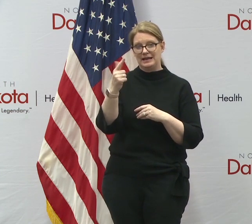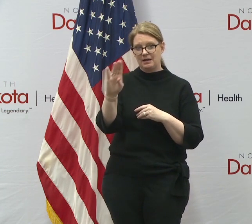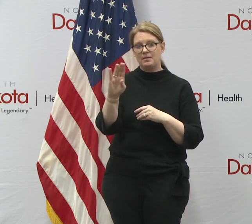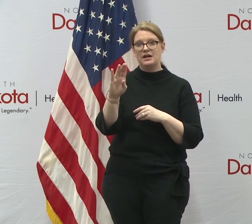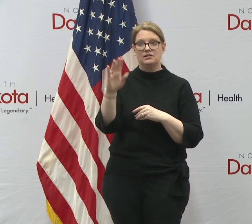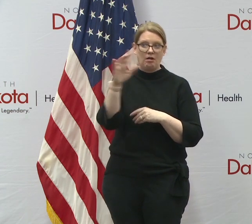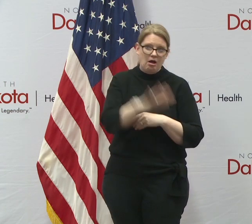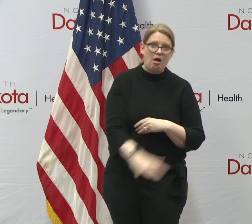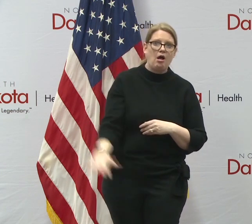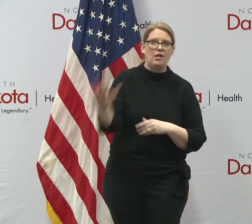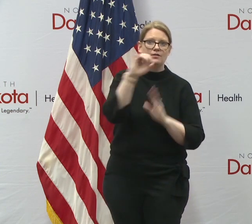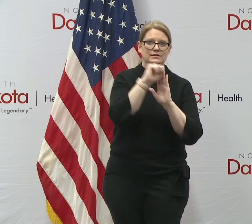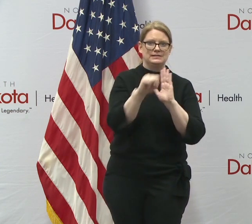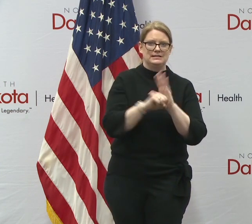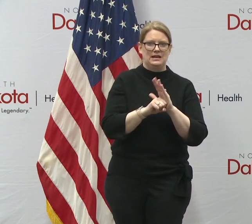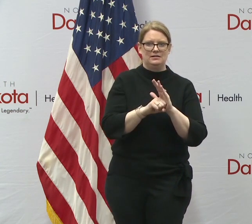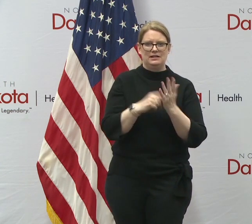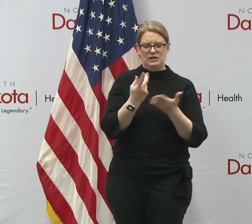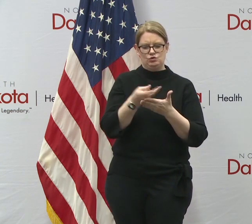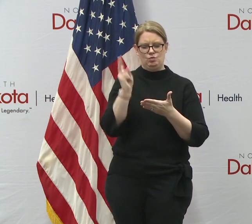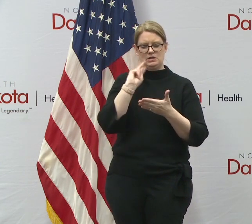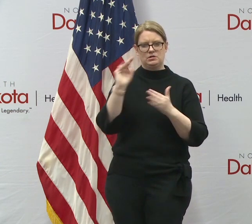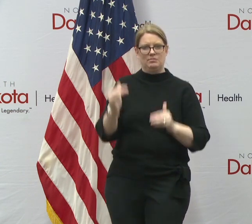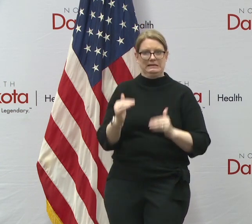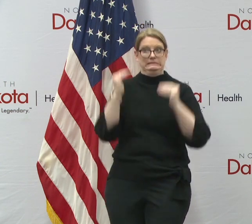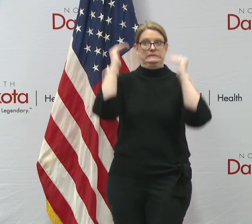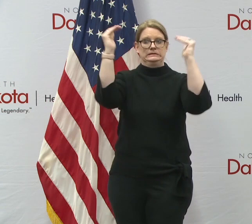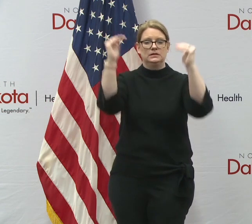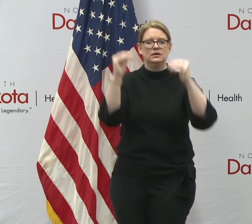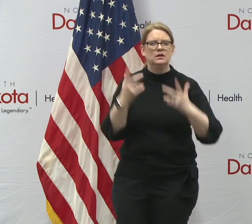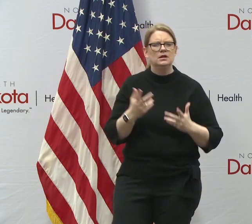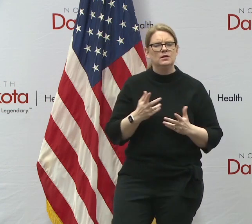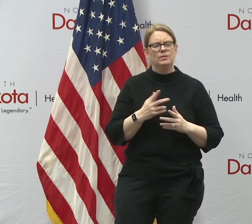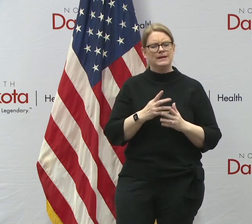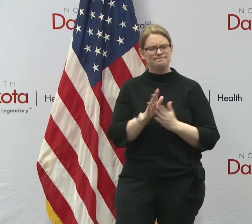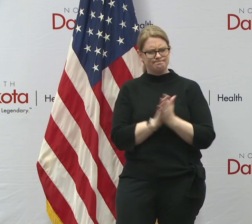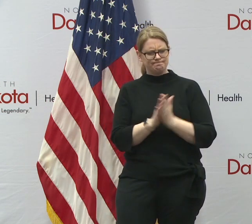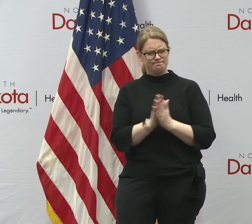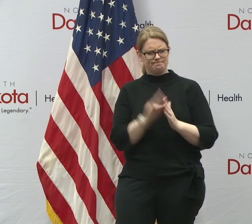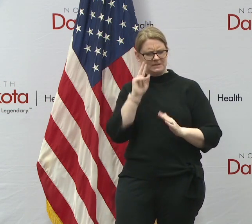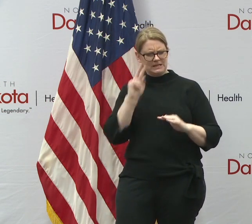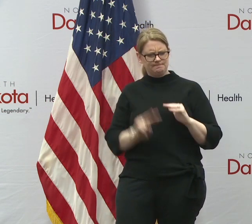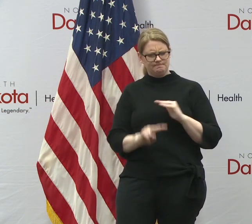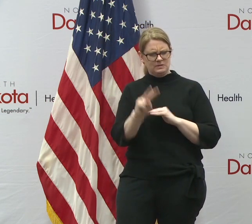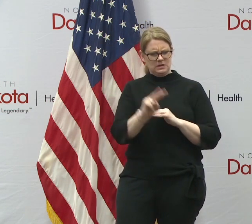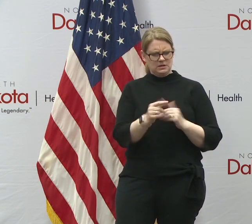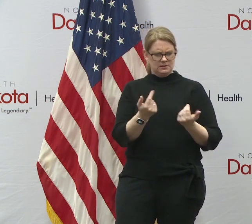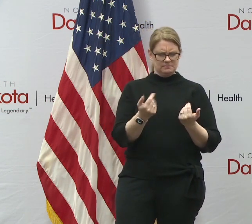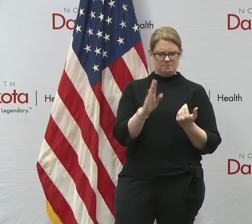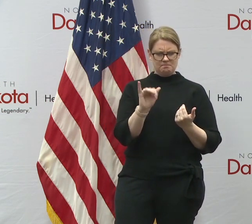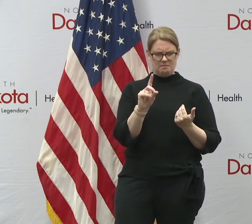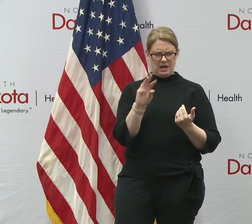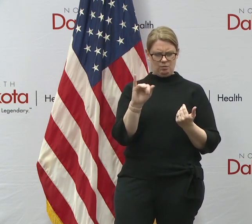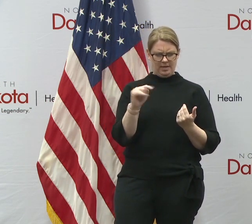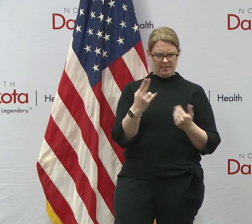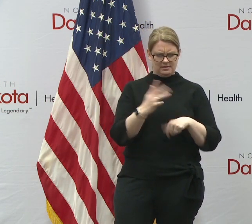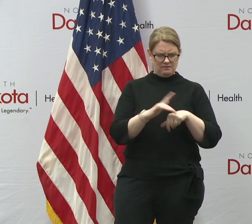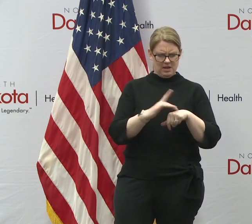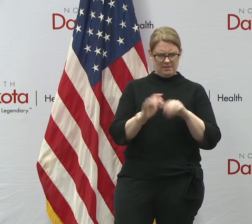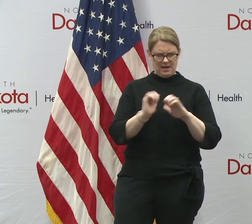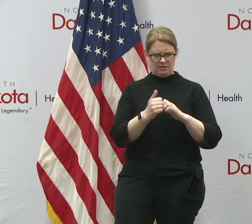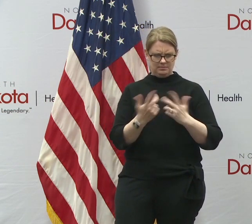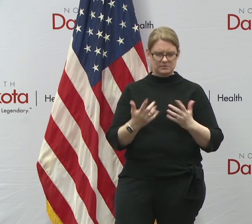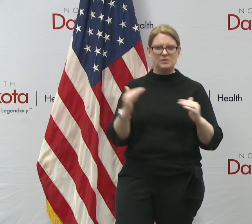we brought that up 2 weeks ago. So in anticipation of this, we've tried to really step up the bandwidth that's available. But again, thank you to all